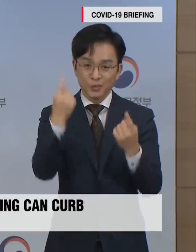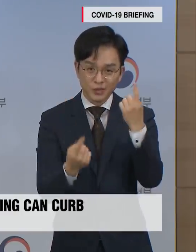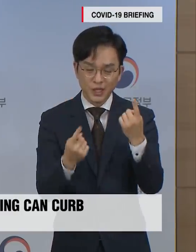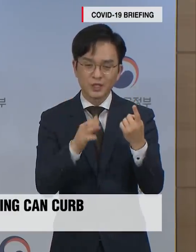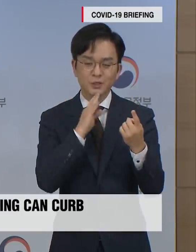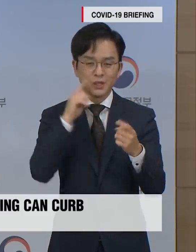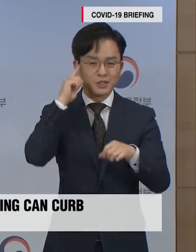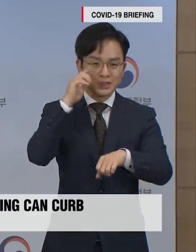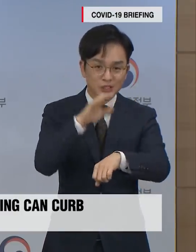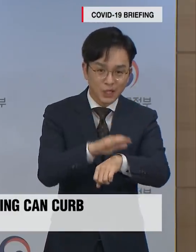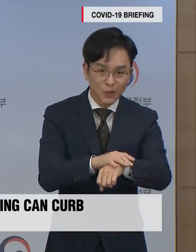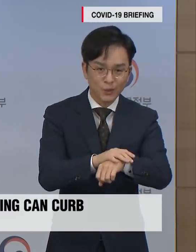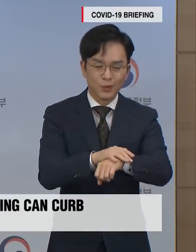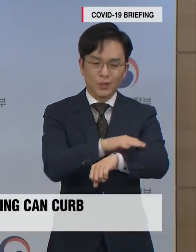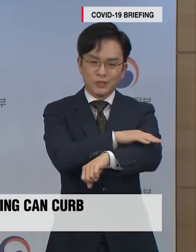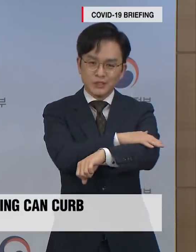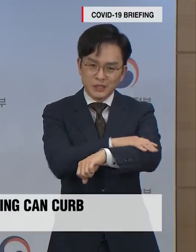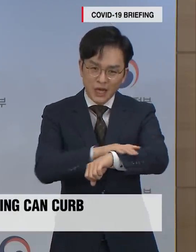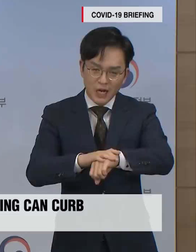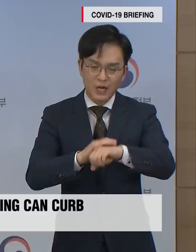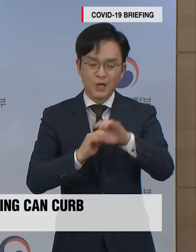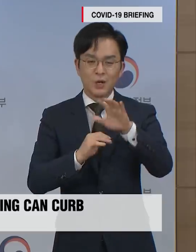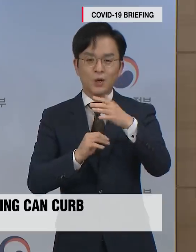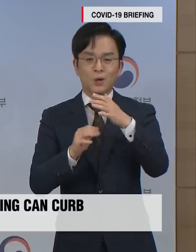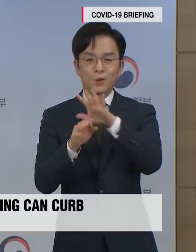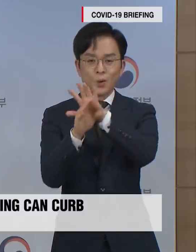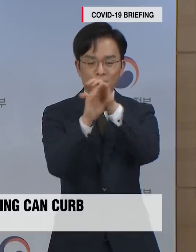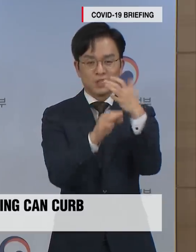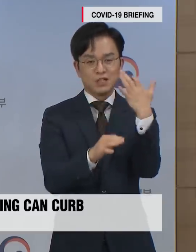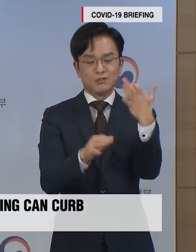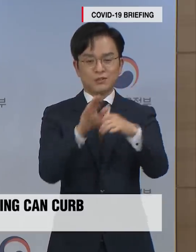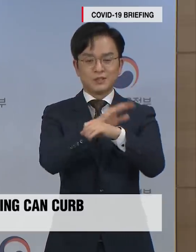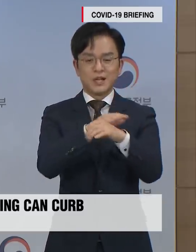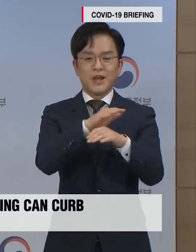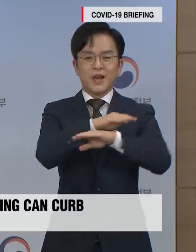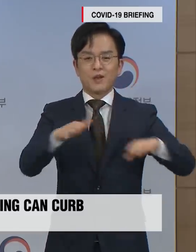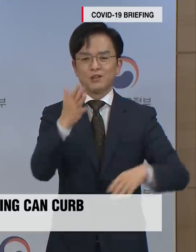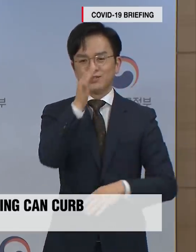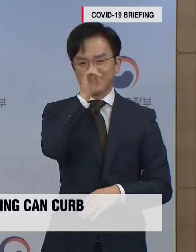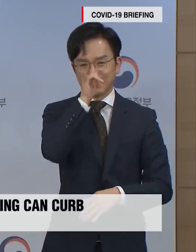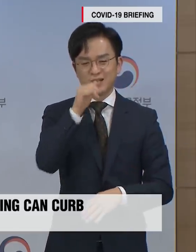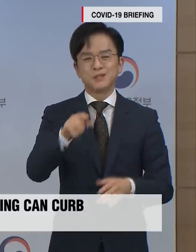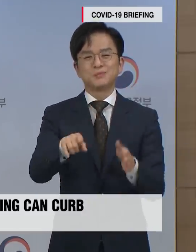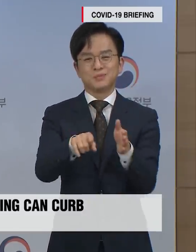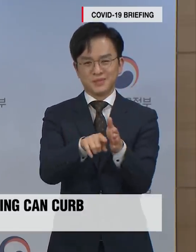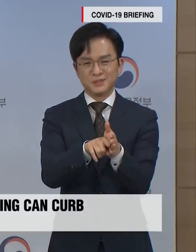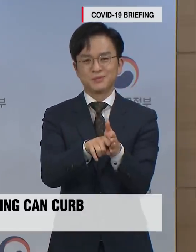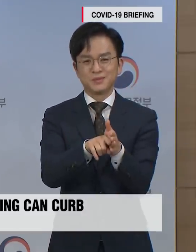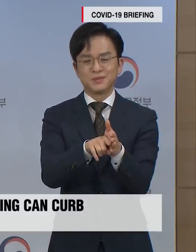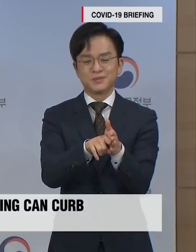with our citizens so that we can wisely overcome COVID-19, and we also have hope in doing so.